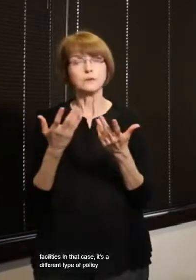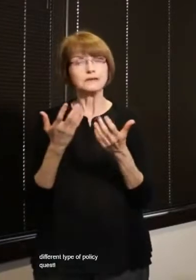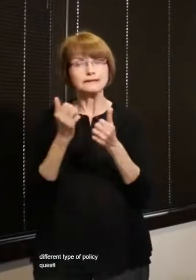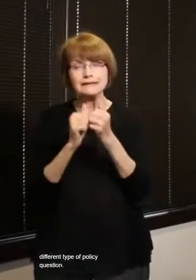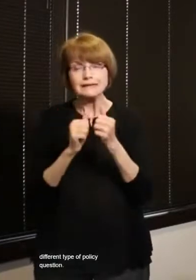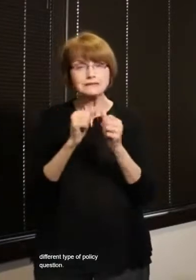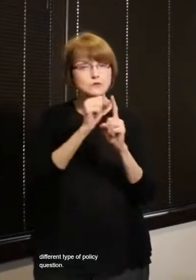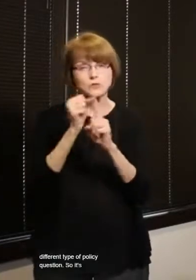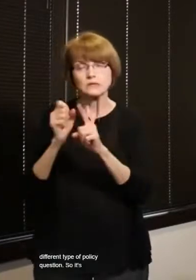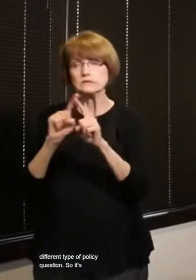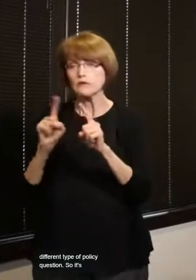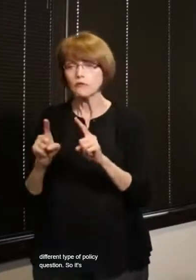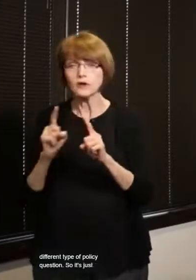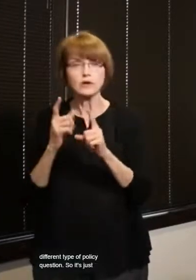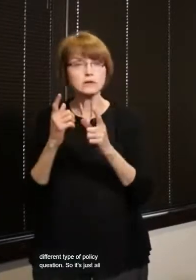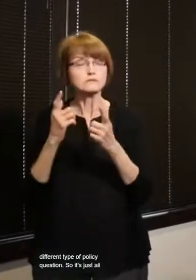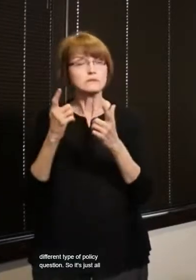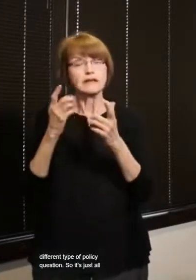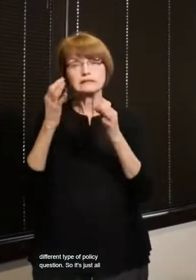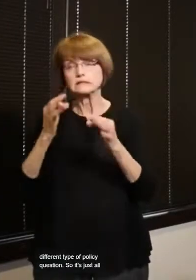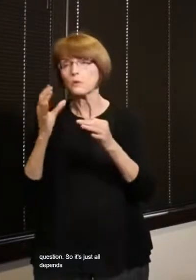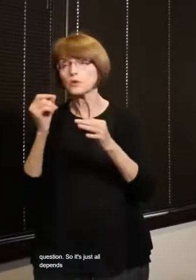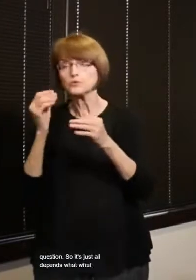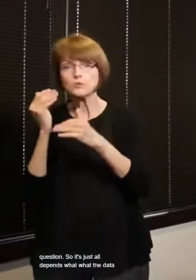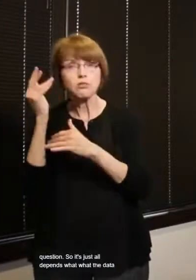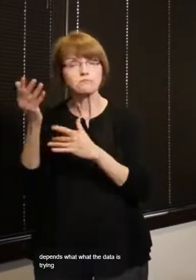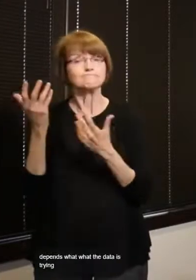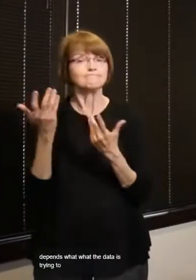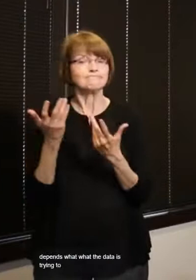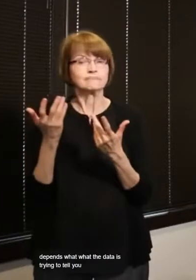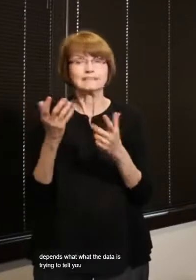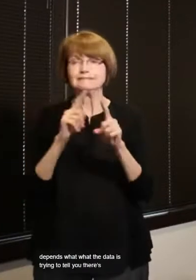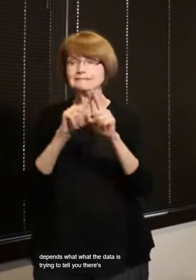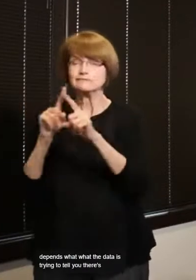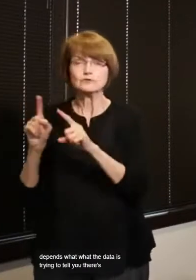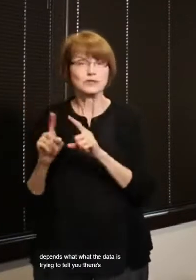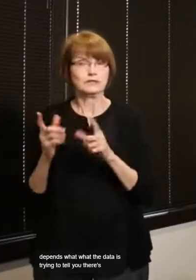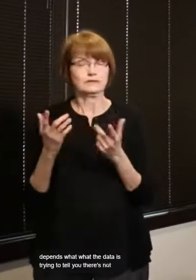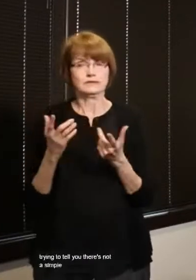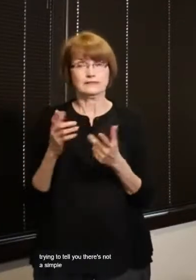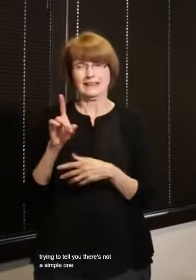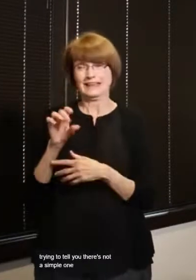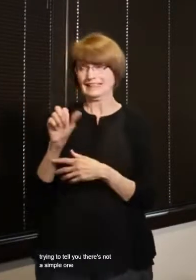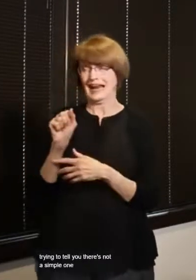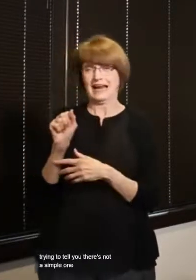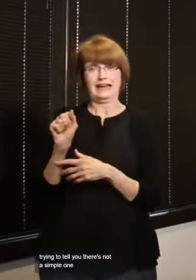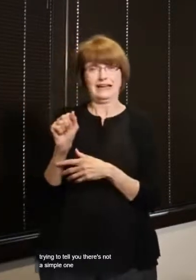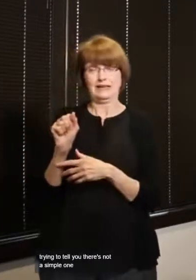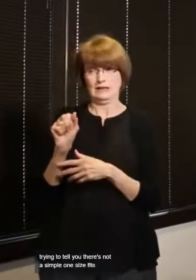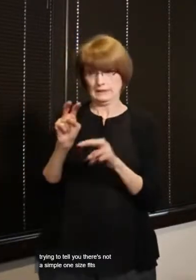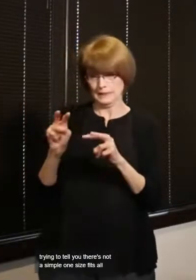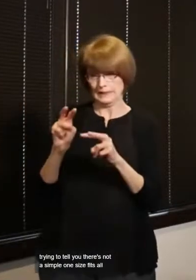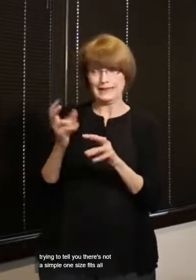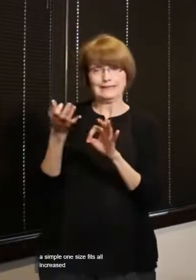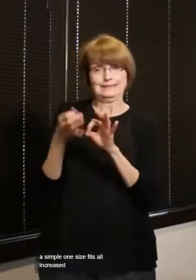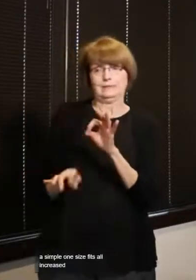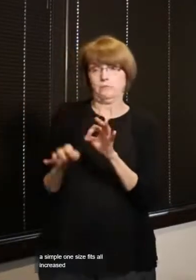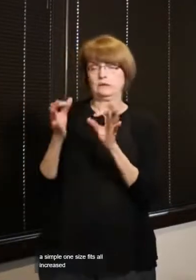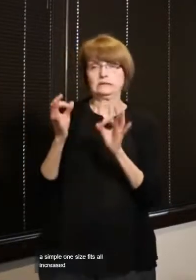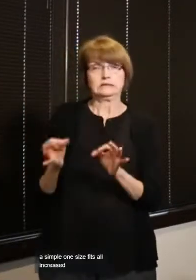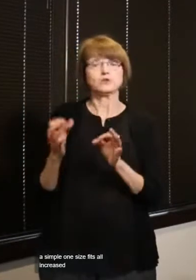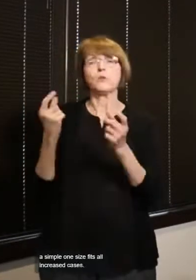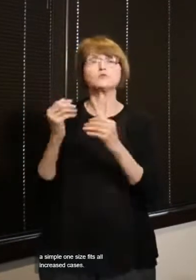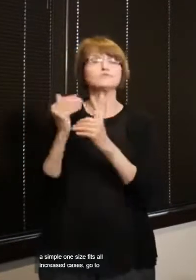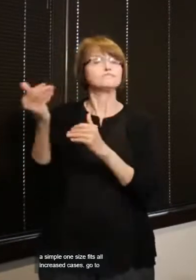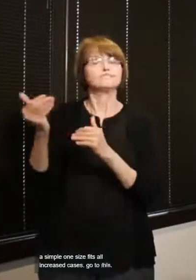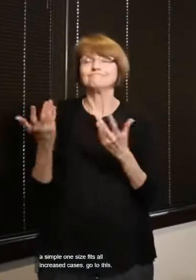So it just all depends what the data is trying to tell you. There's not a simple one-size-fits-all, increased cases go to